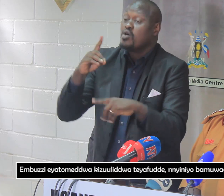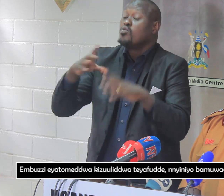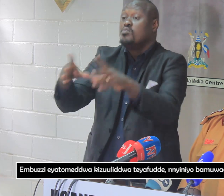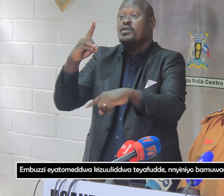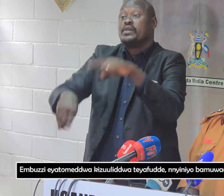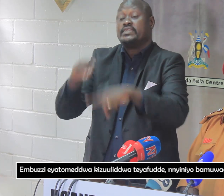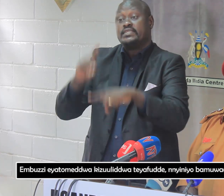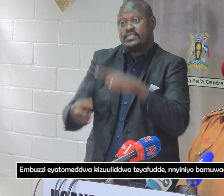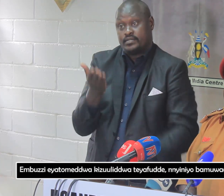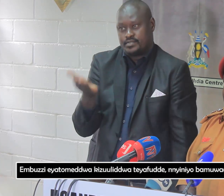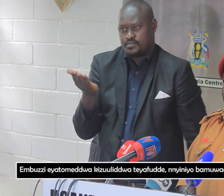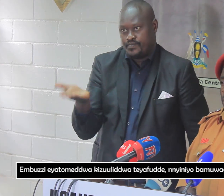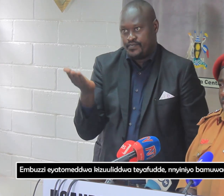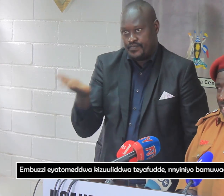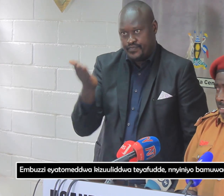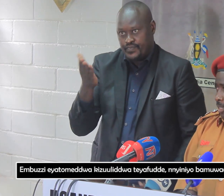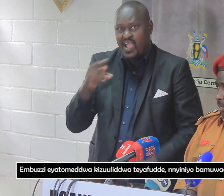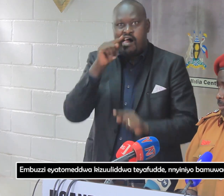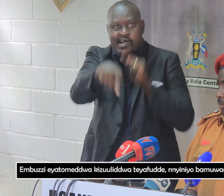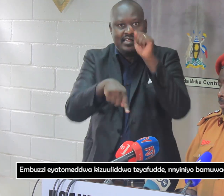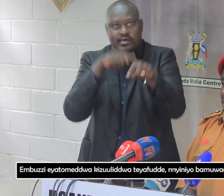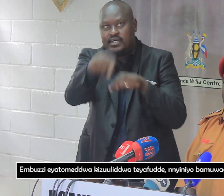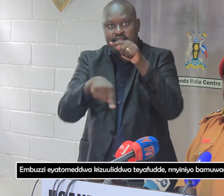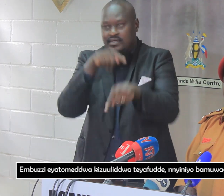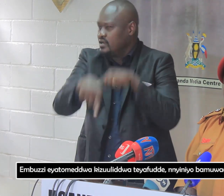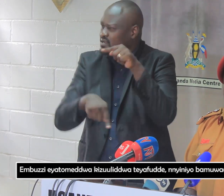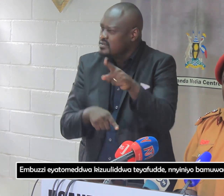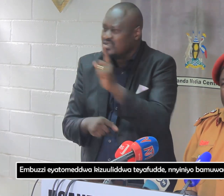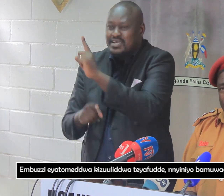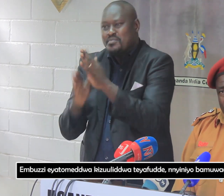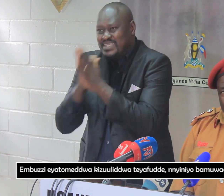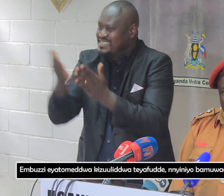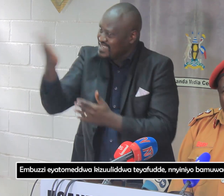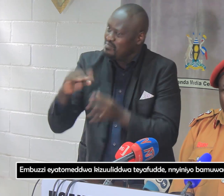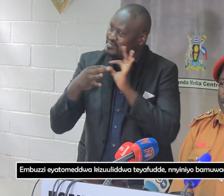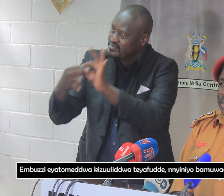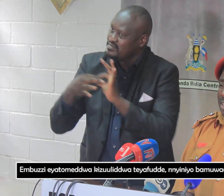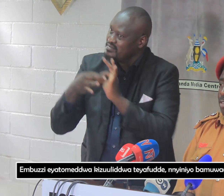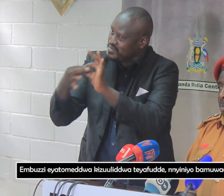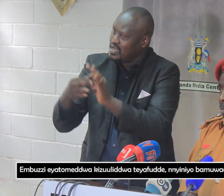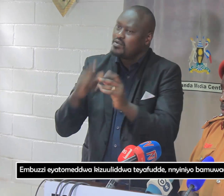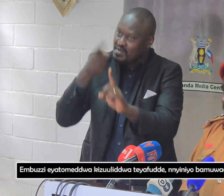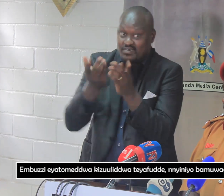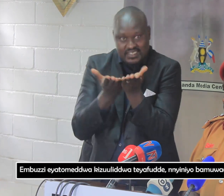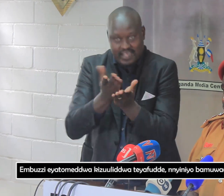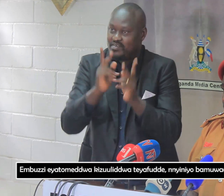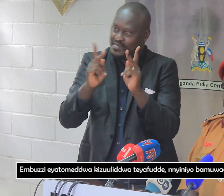politicians. Other than criticize, kindly join us and we serve our